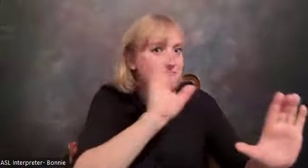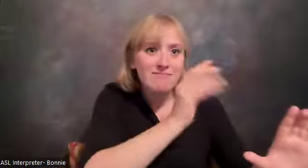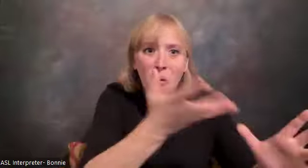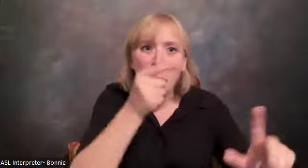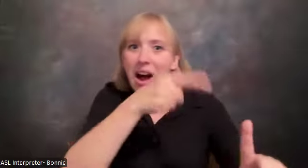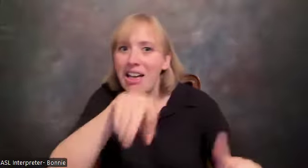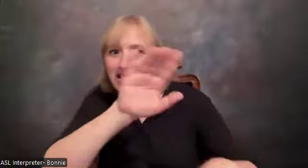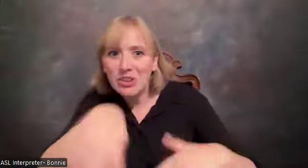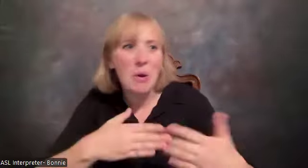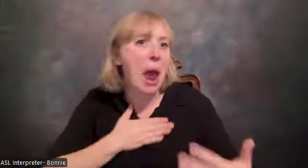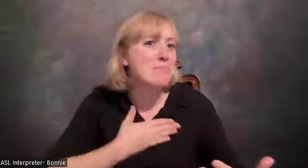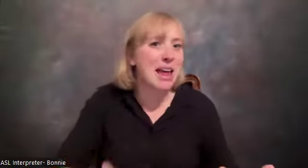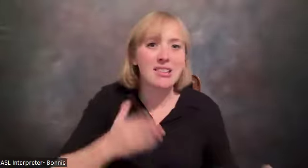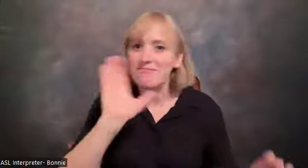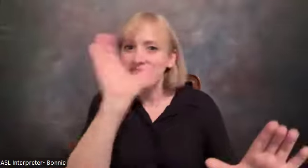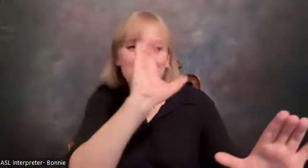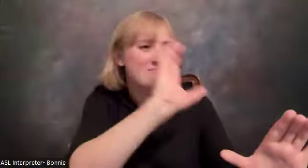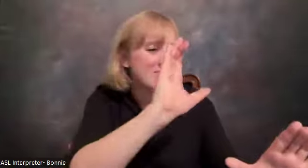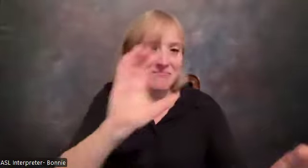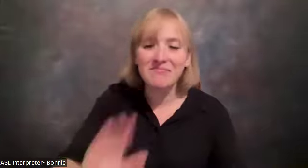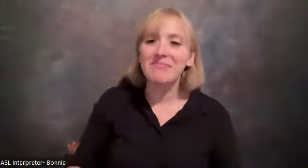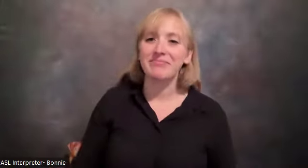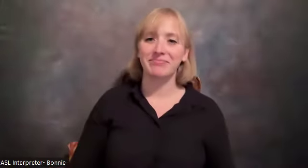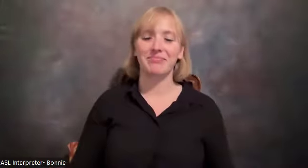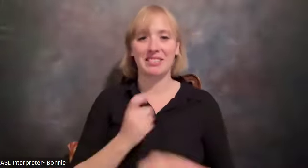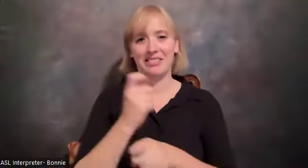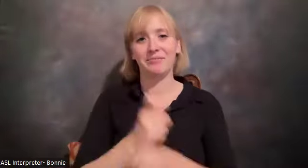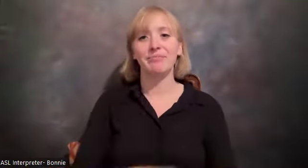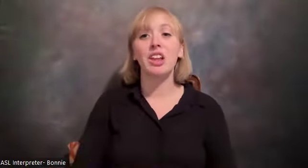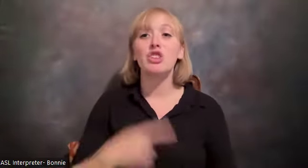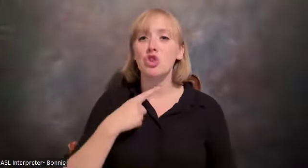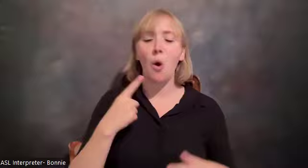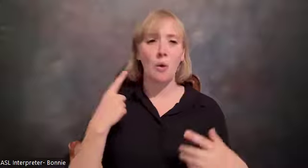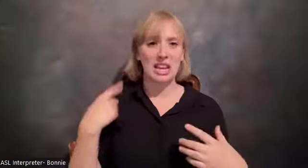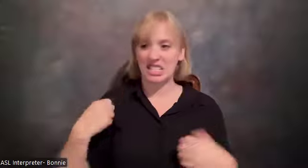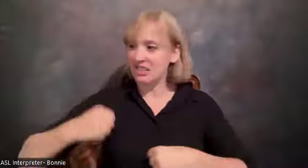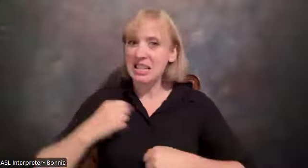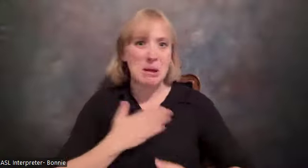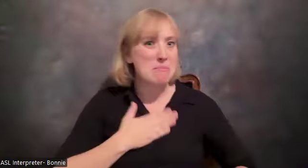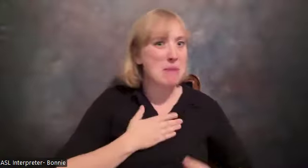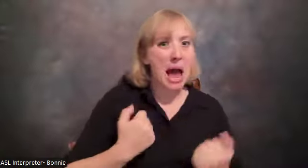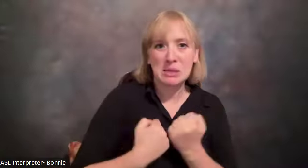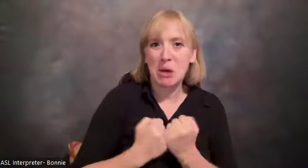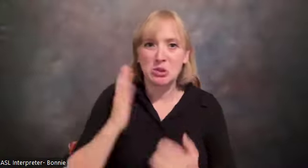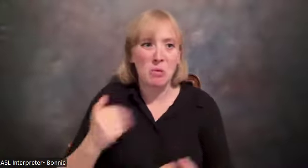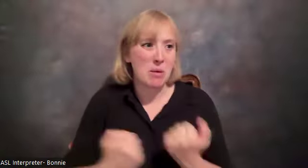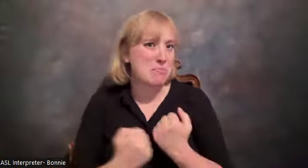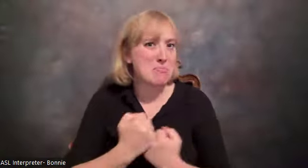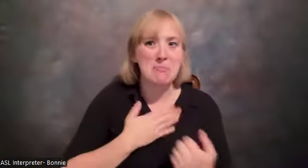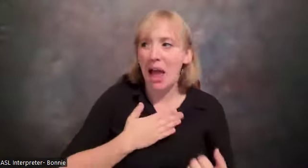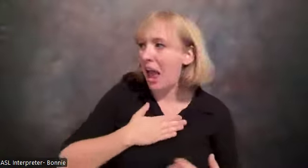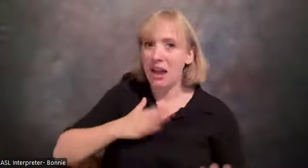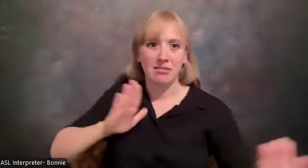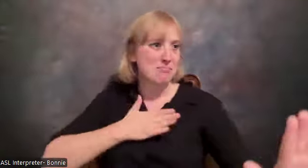We are looking for you all the time. And so he's fighting his friends at the break. He's mine. I got him first. He's